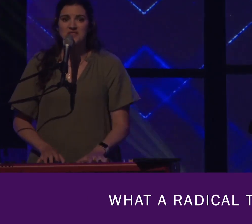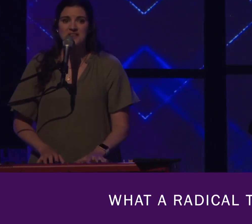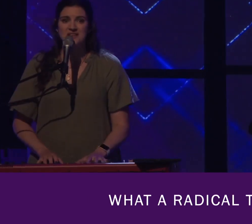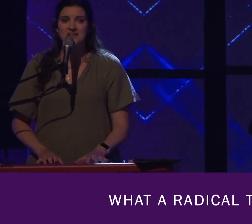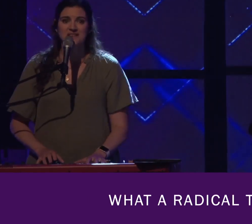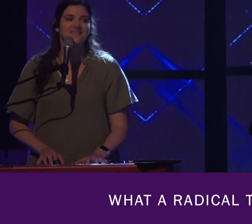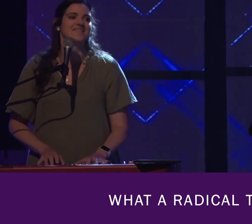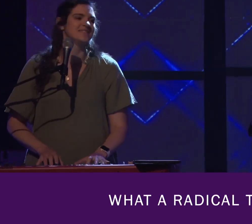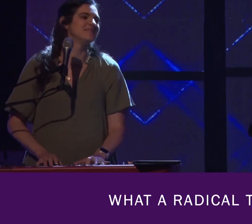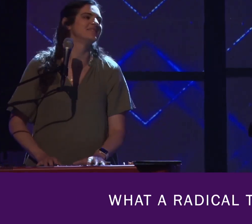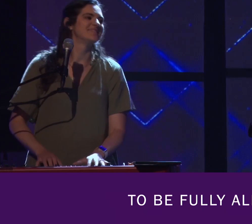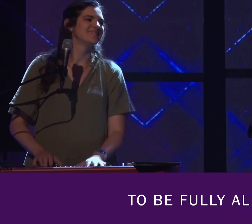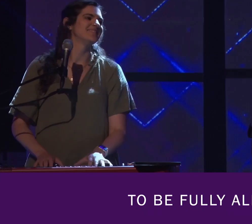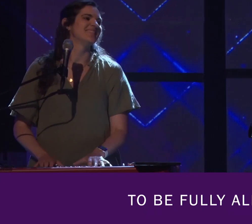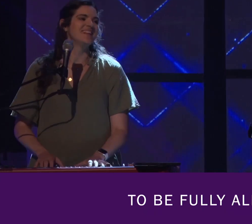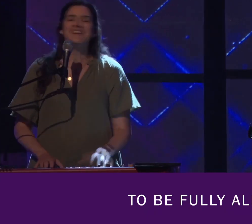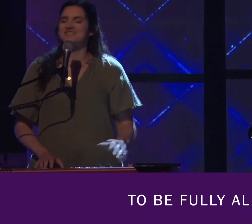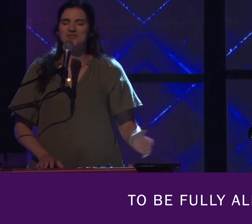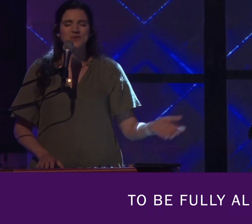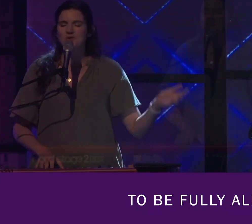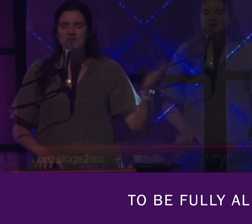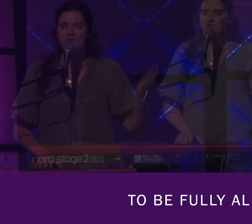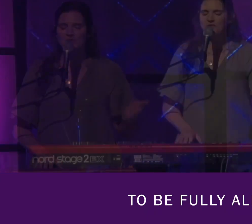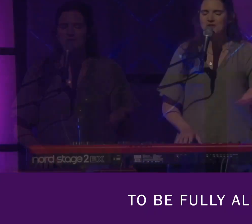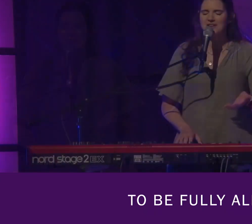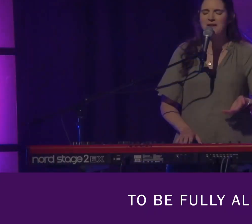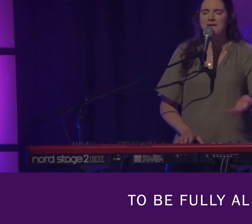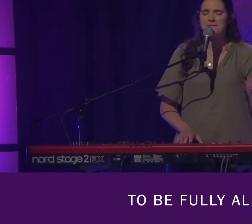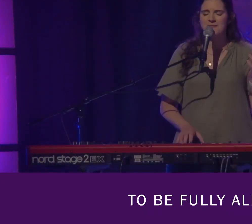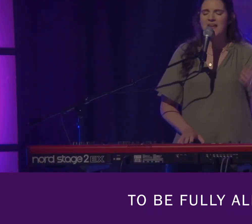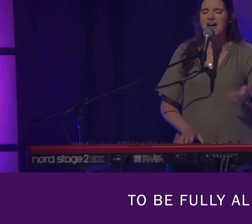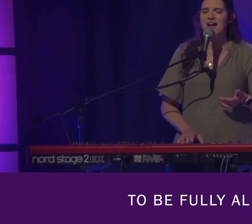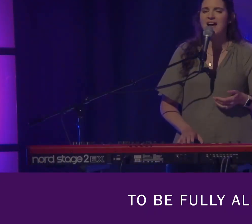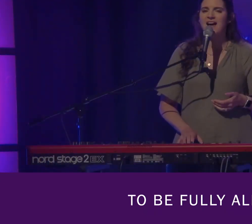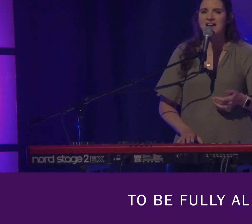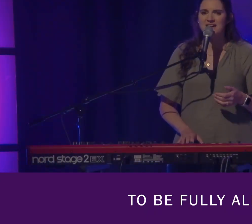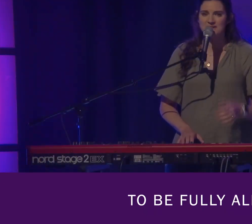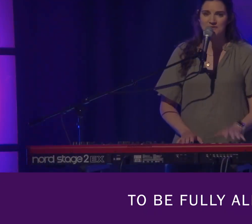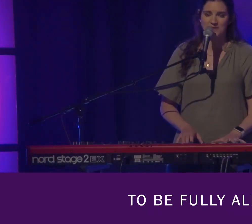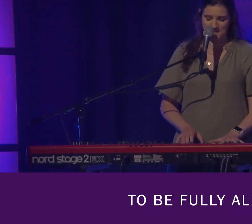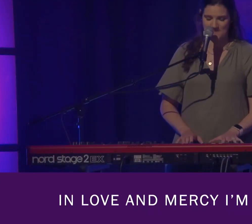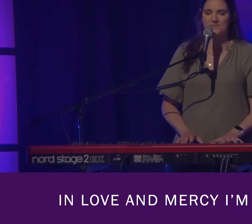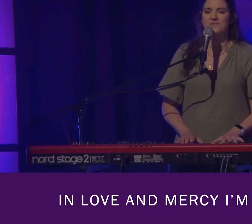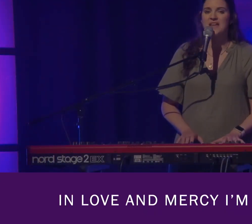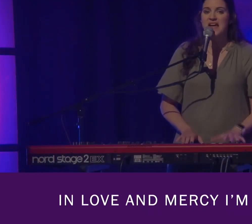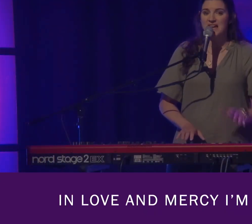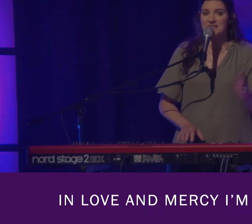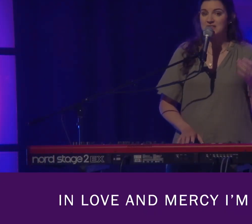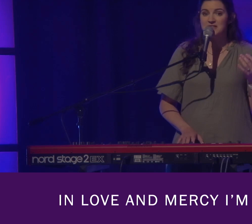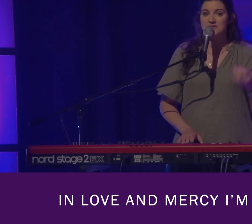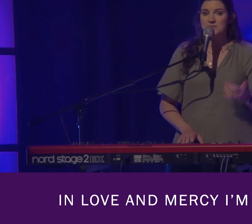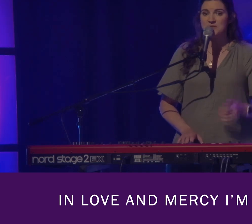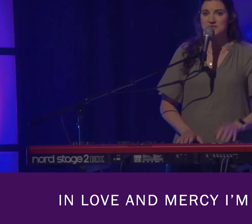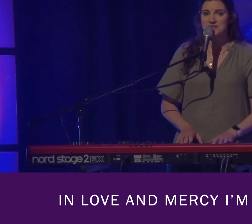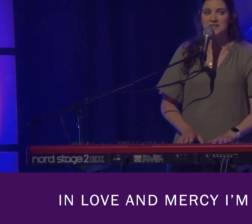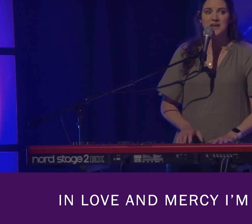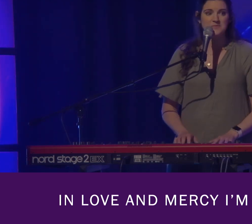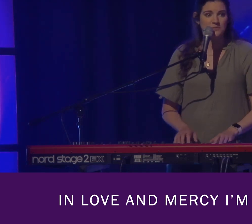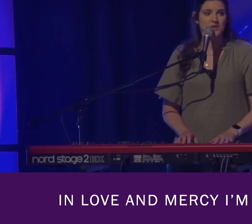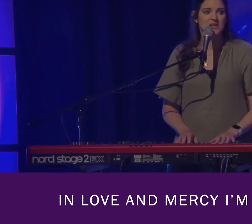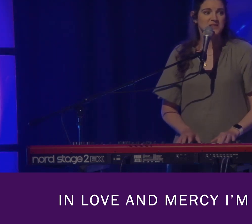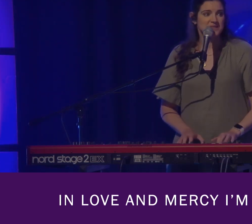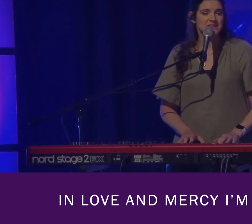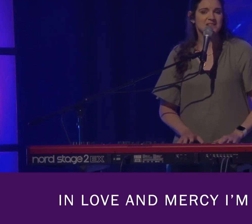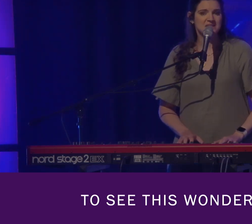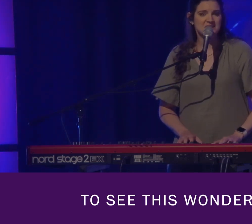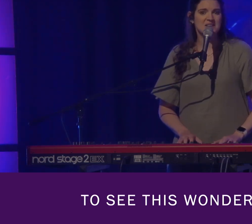radical thing to be fully alive, in love and mercy